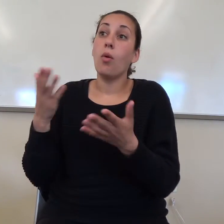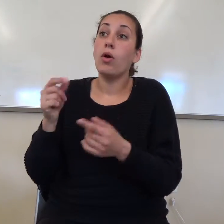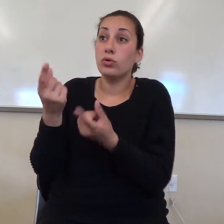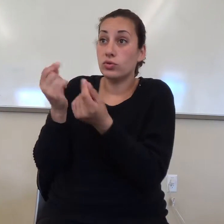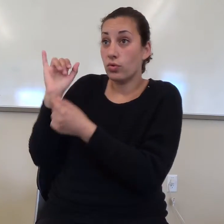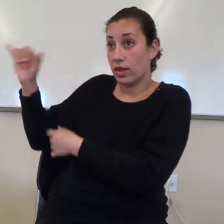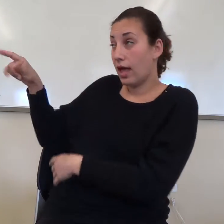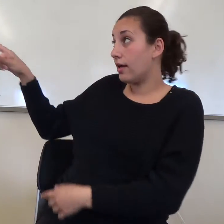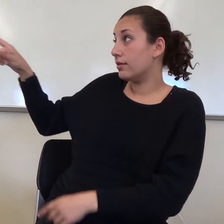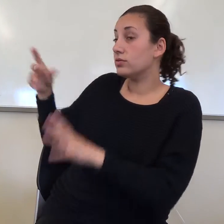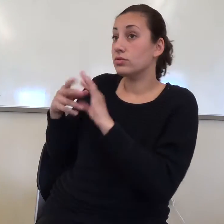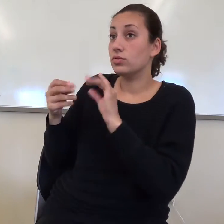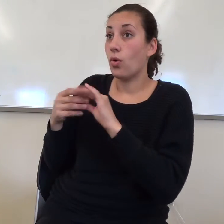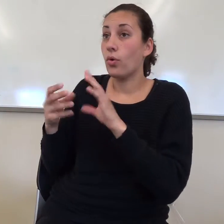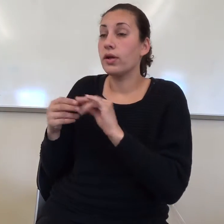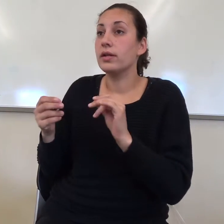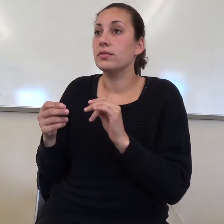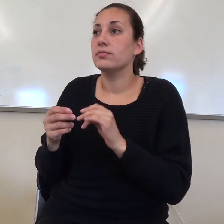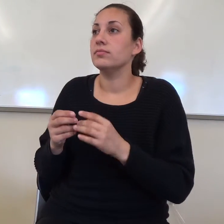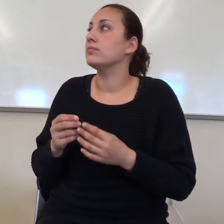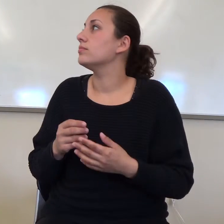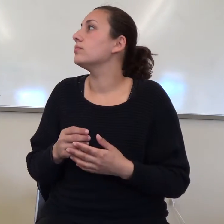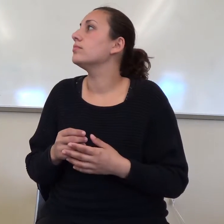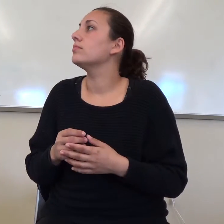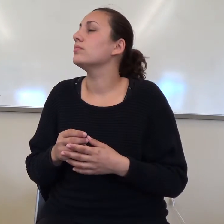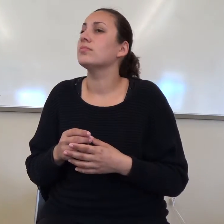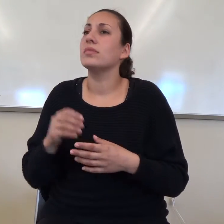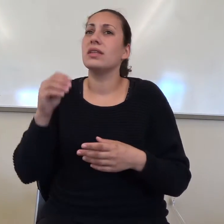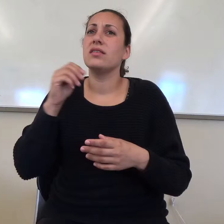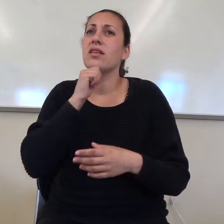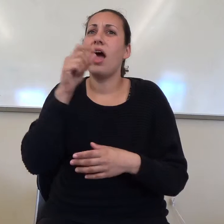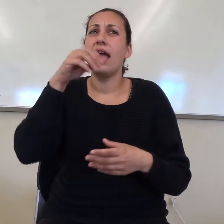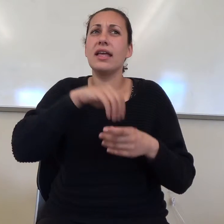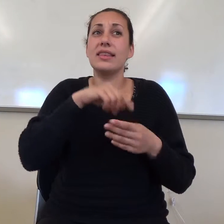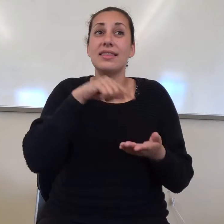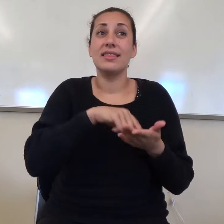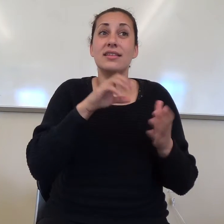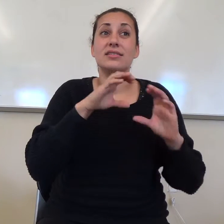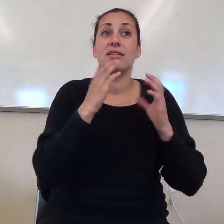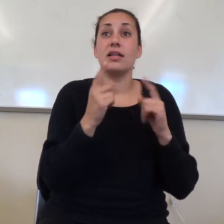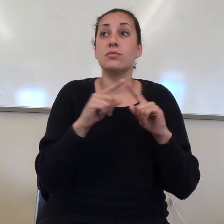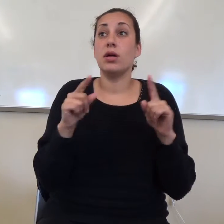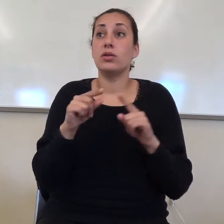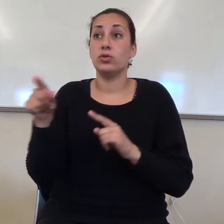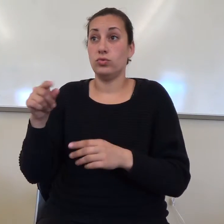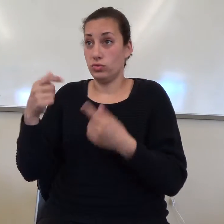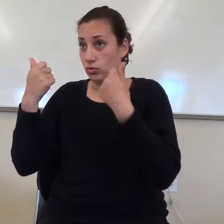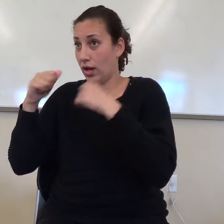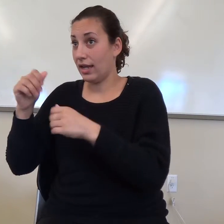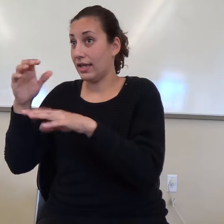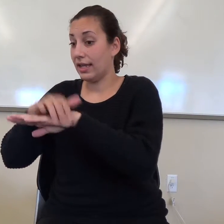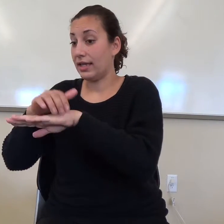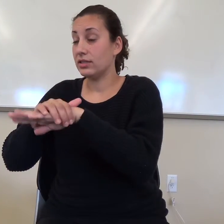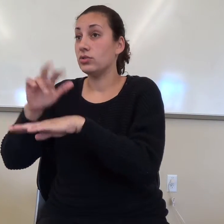is that we don't do it in this class, but when you get to English 302, we go on with